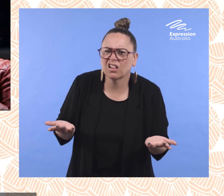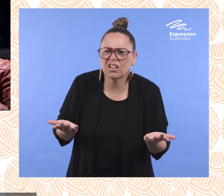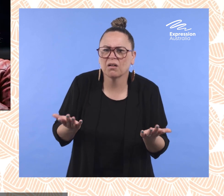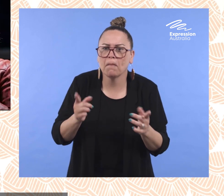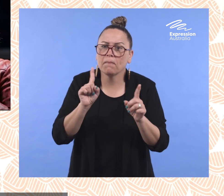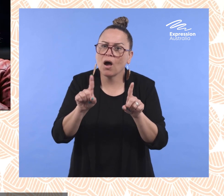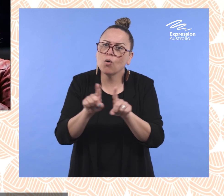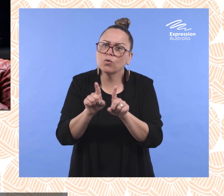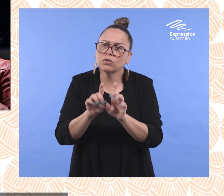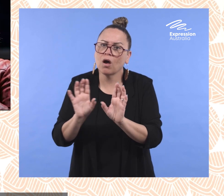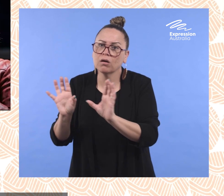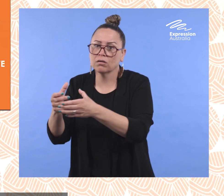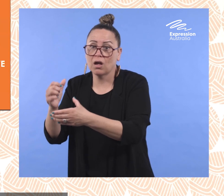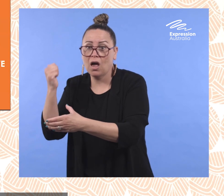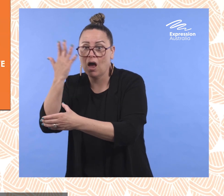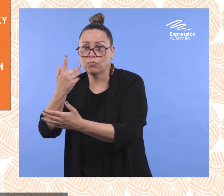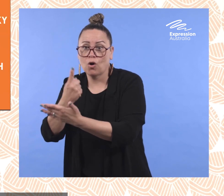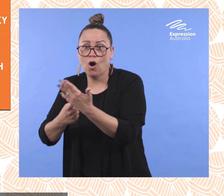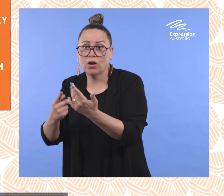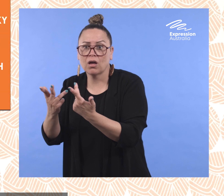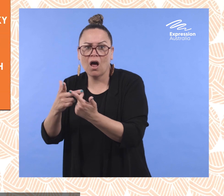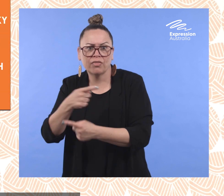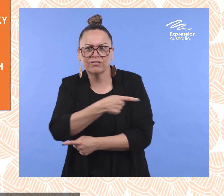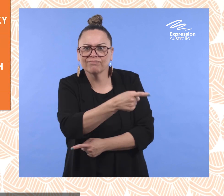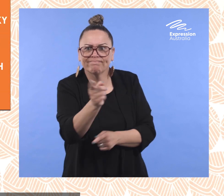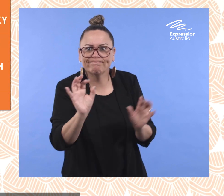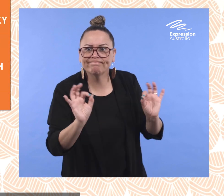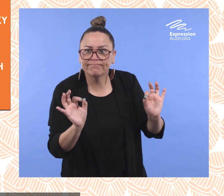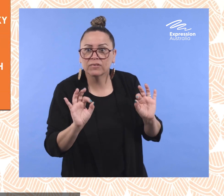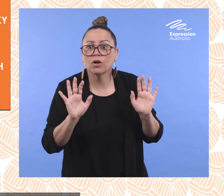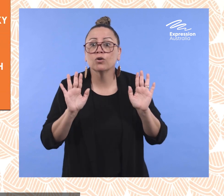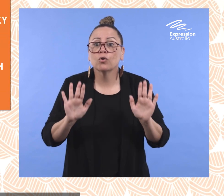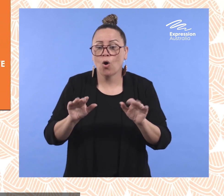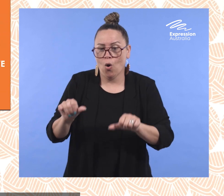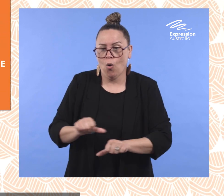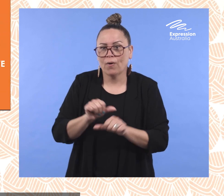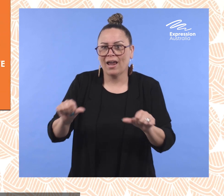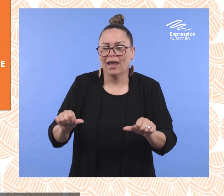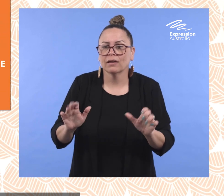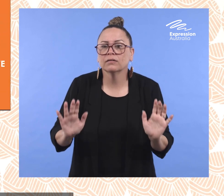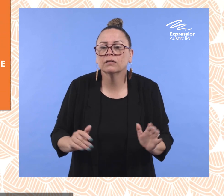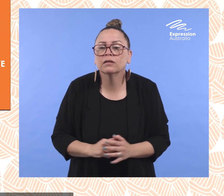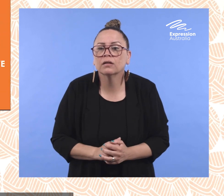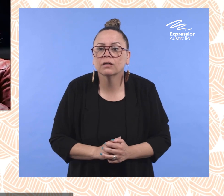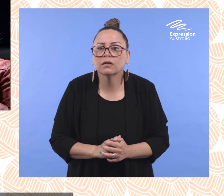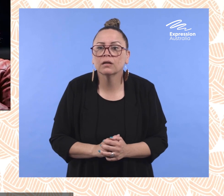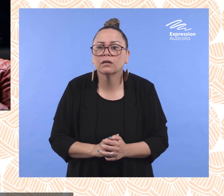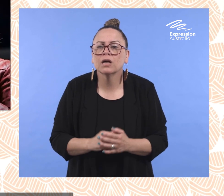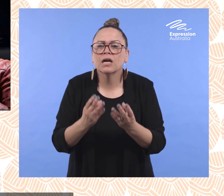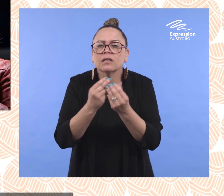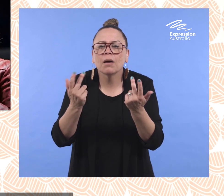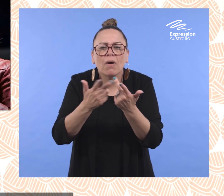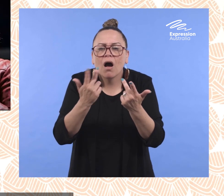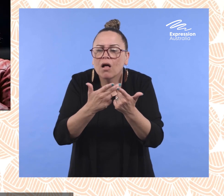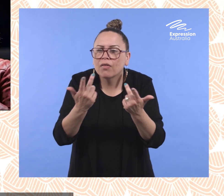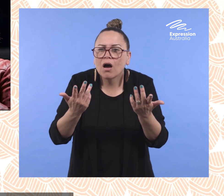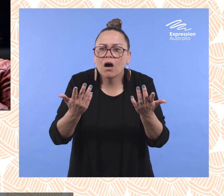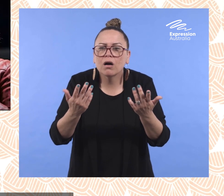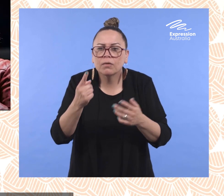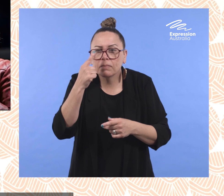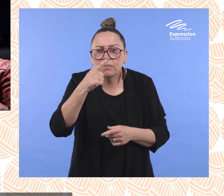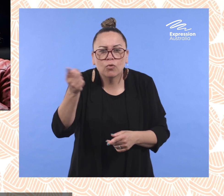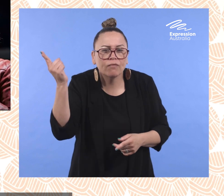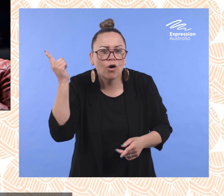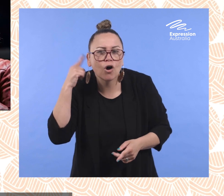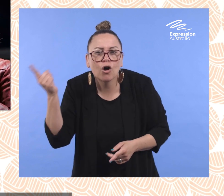moment. No, but even divisive and not enough. Yeah, we're going to go into those. In terms of some